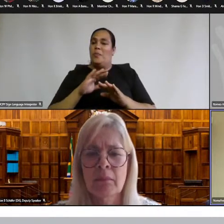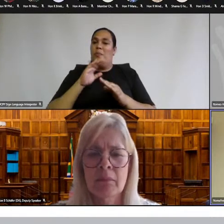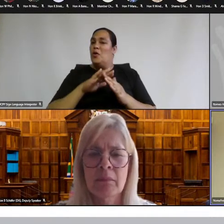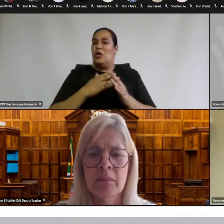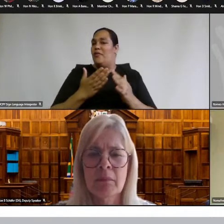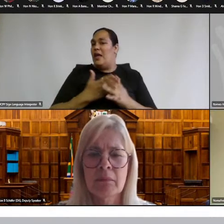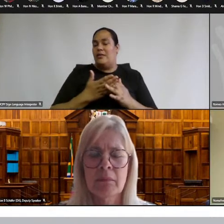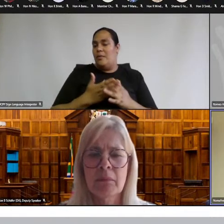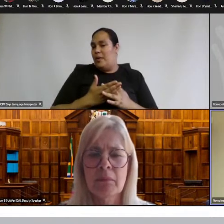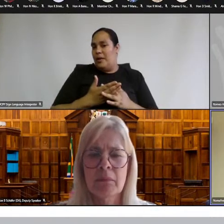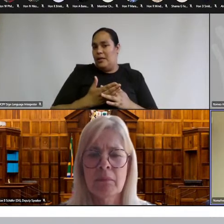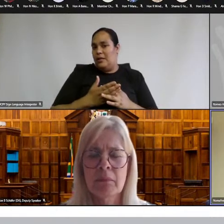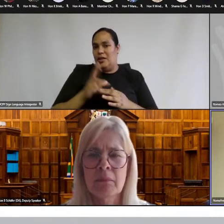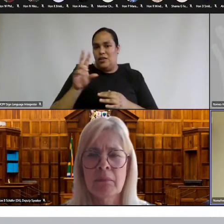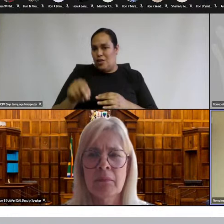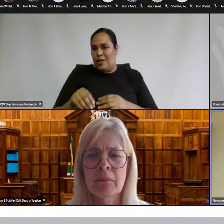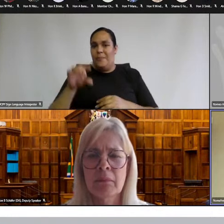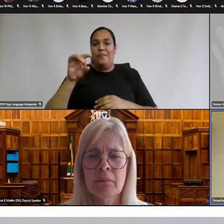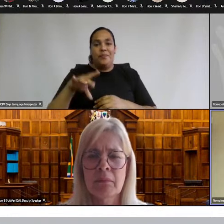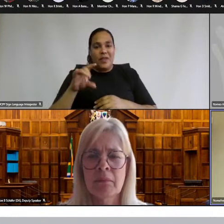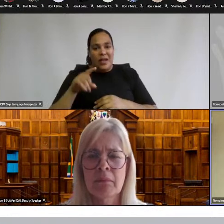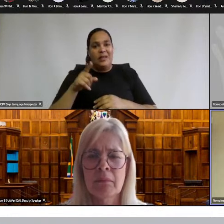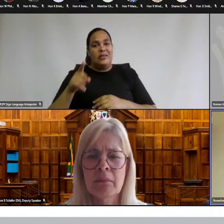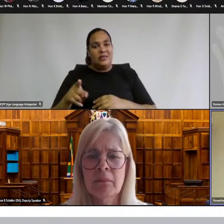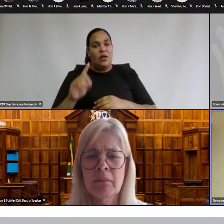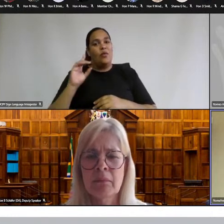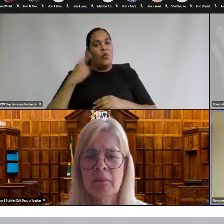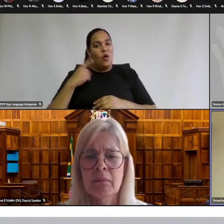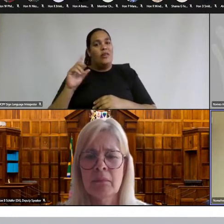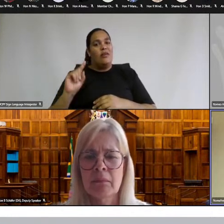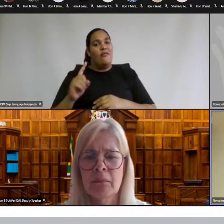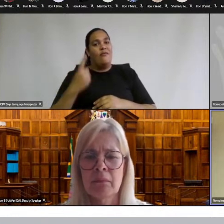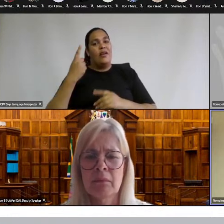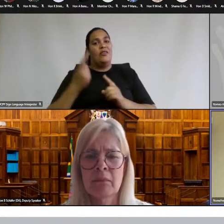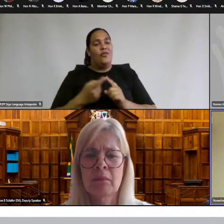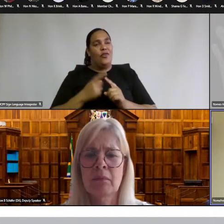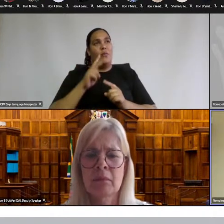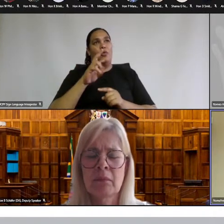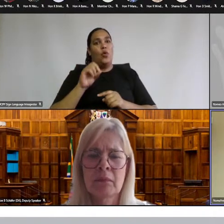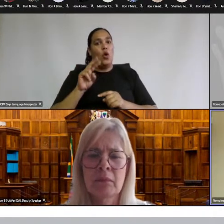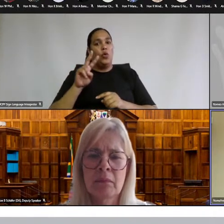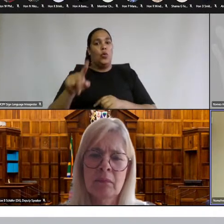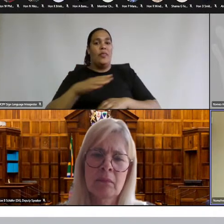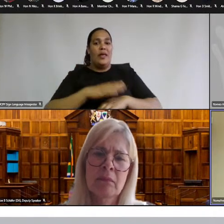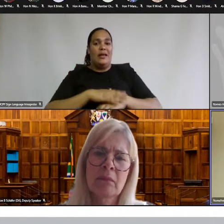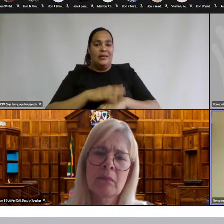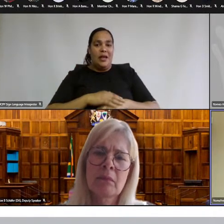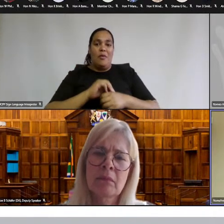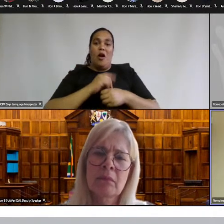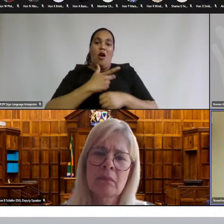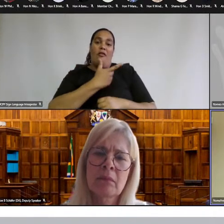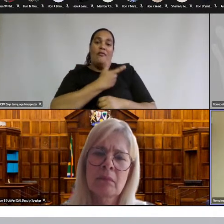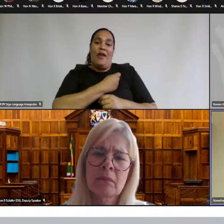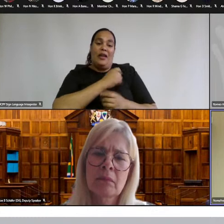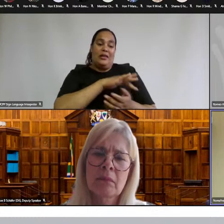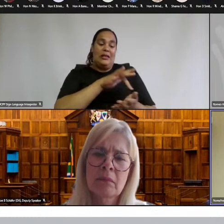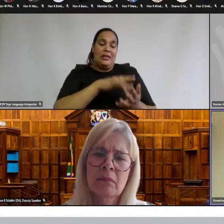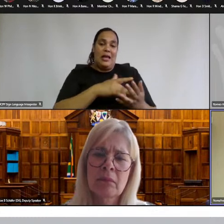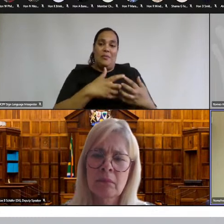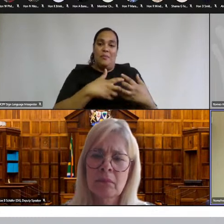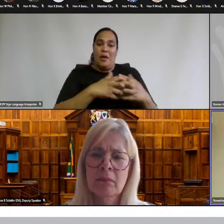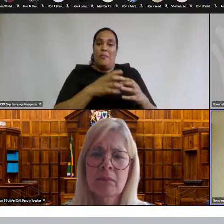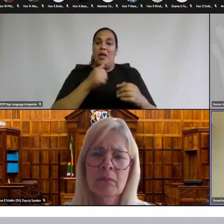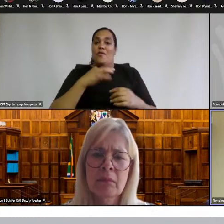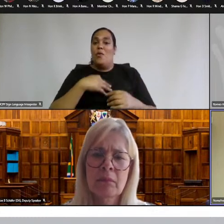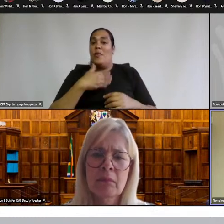not. Kailich actually was the first out of the 202 at the time of the vaccination sites. By the way, we are the